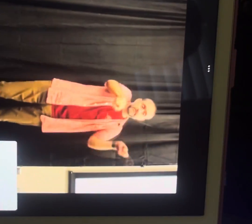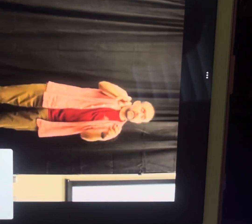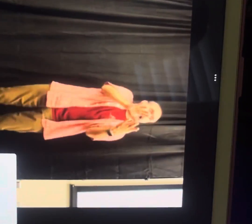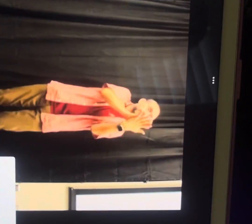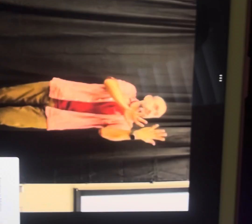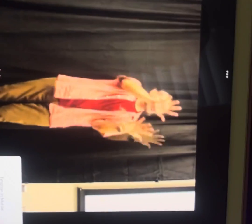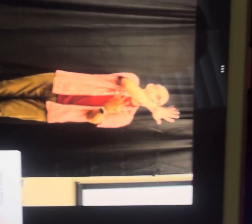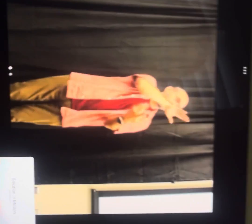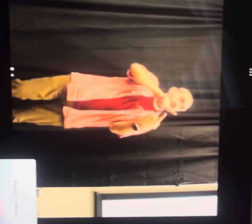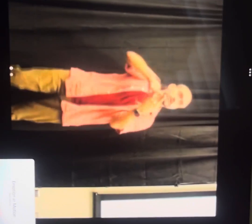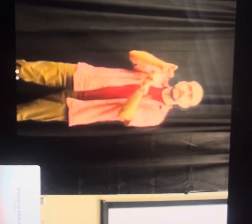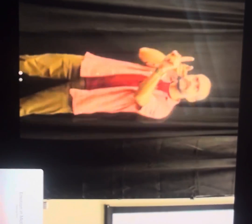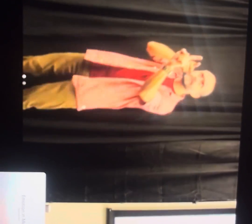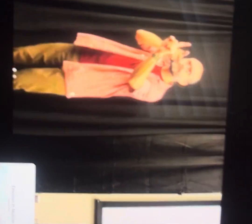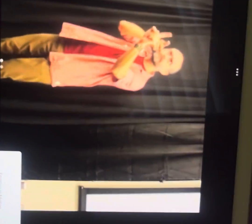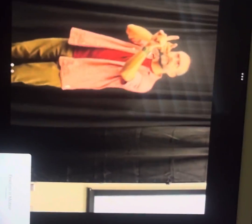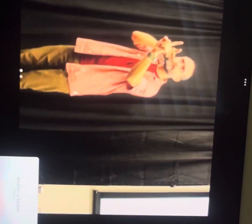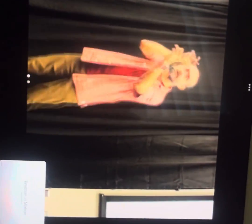then, you know, that's okay. But it's really